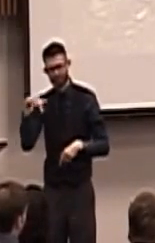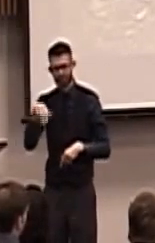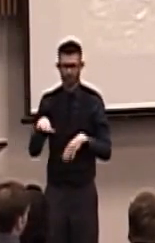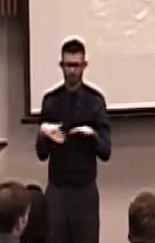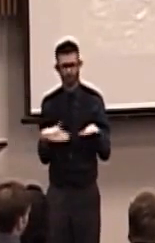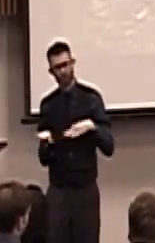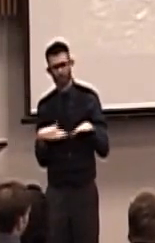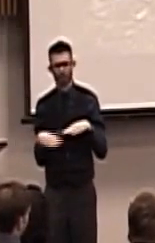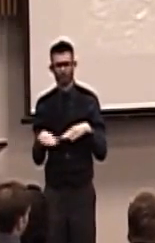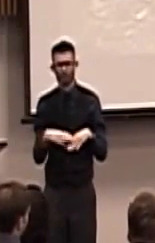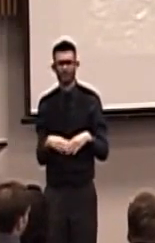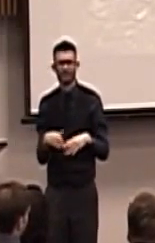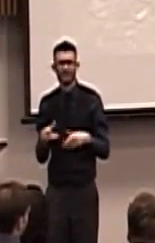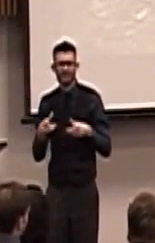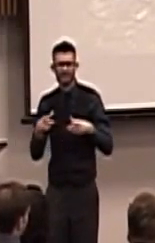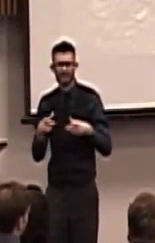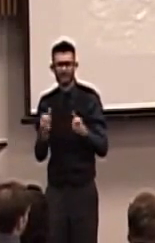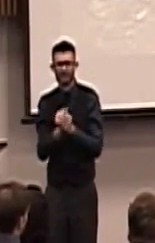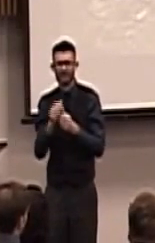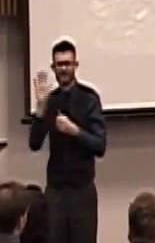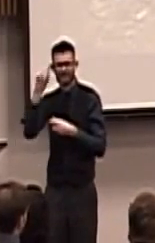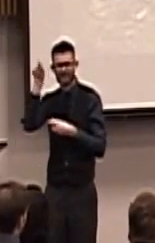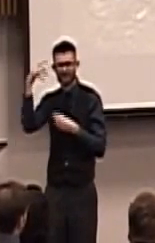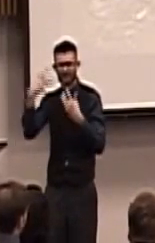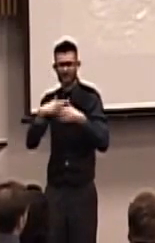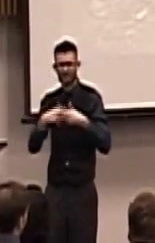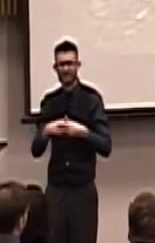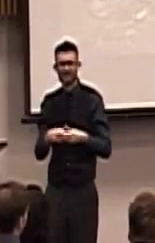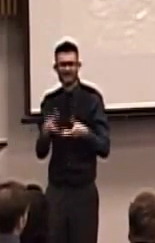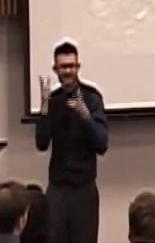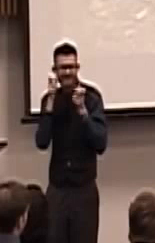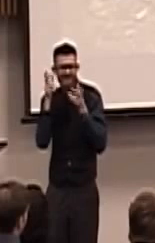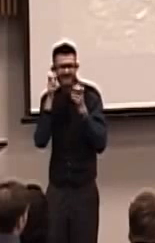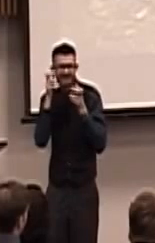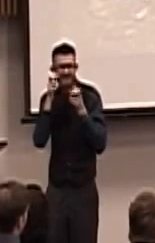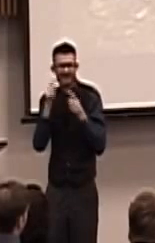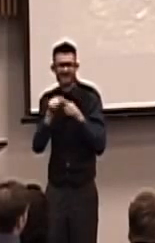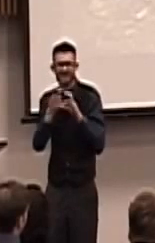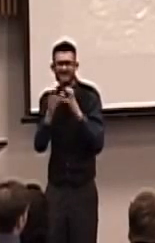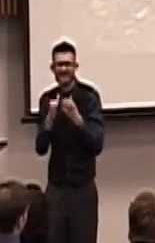I thought that was pretty unique, so I had to take his picture. Anyway, this is our brother Edward, and